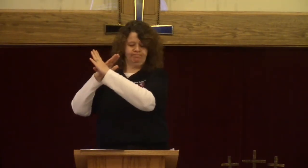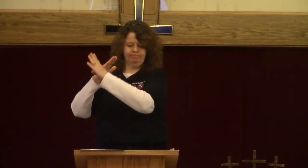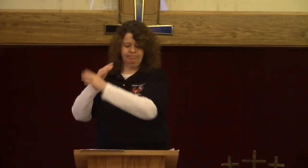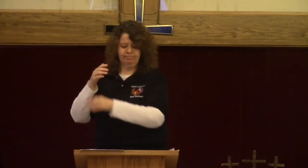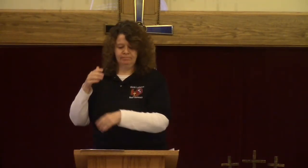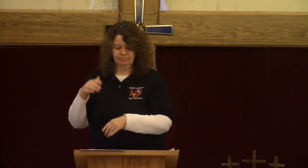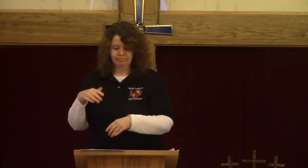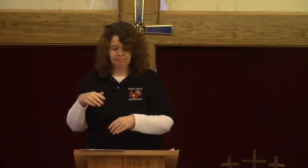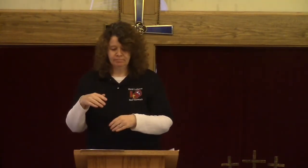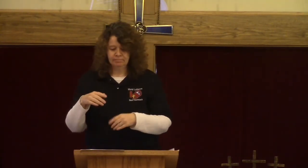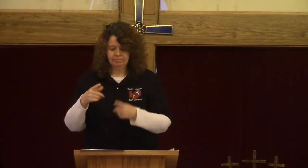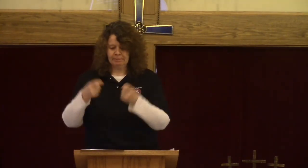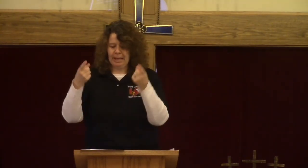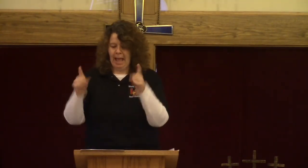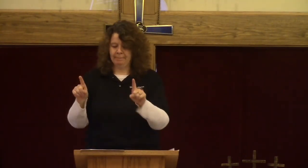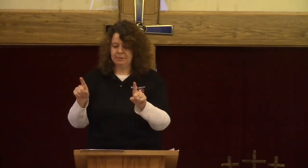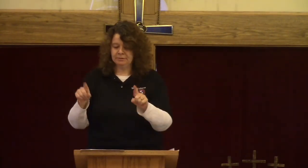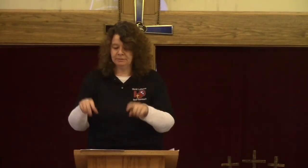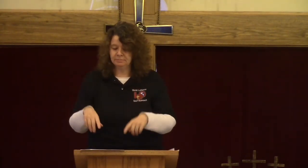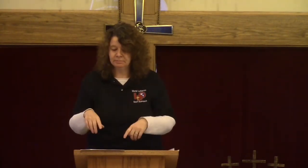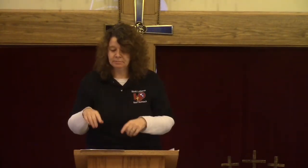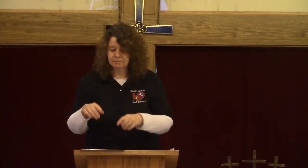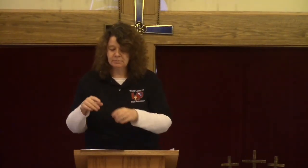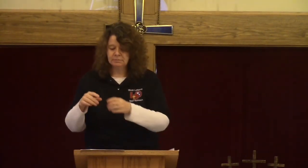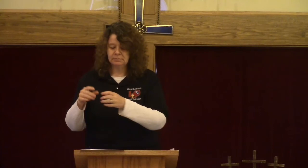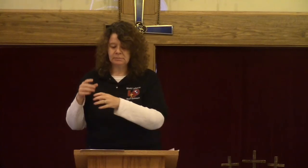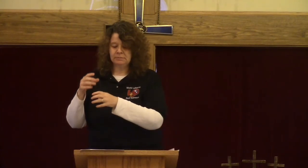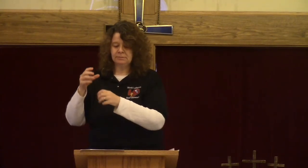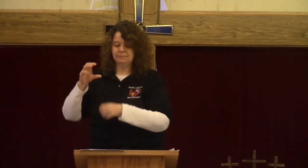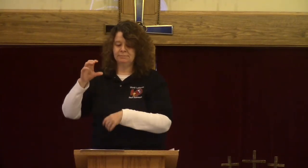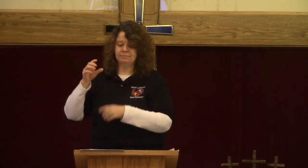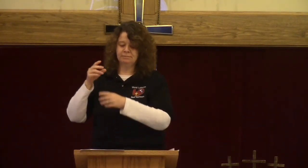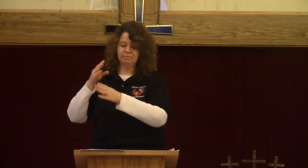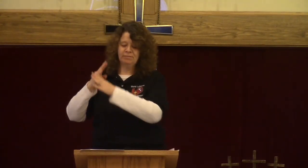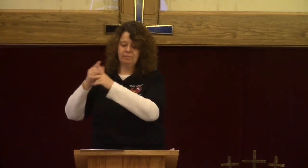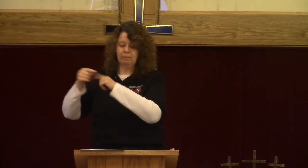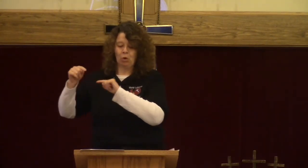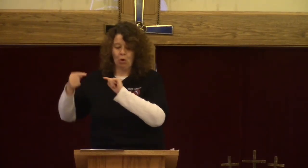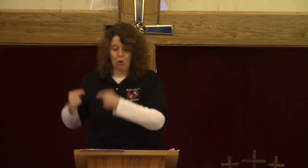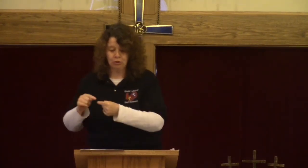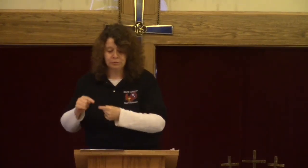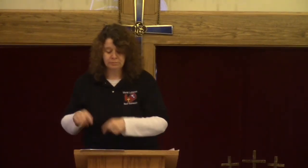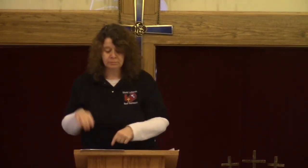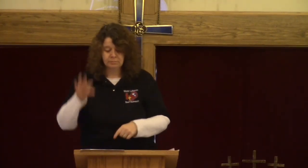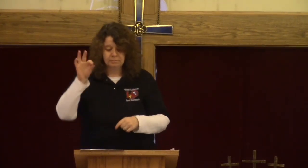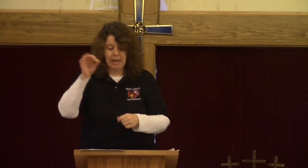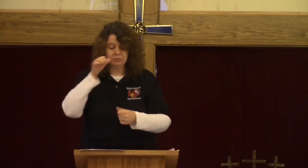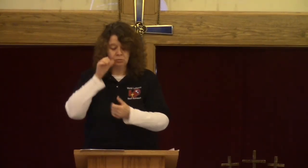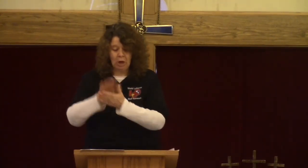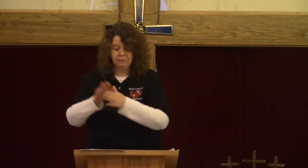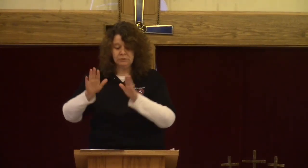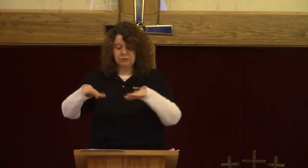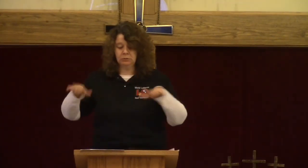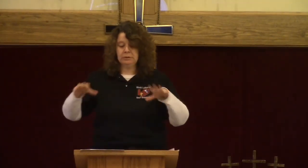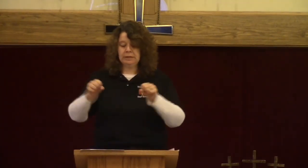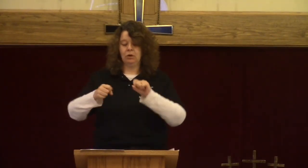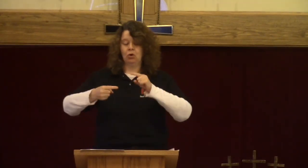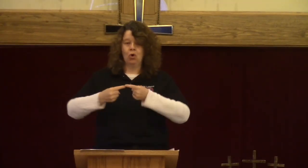word. Now, how do we prevent this from happening with clergy killers, to prevent the pastor from getting hurt? For